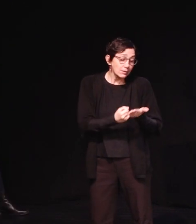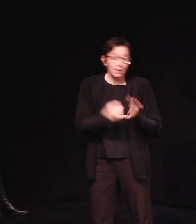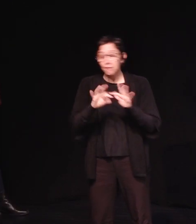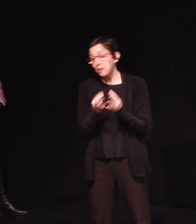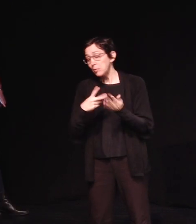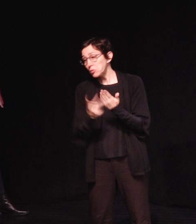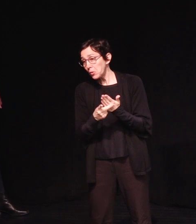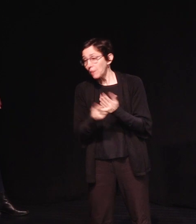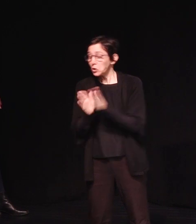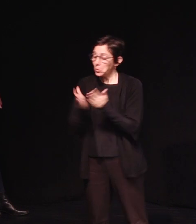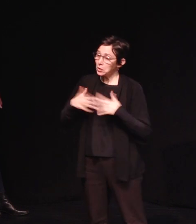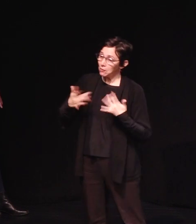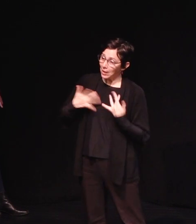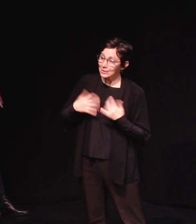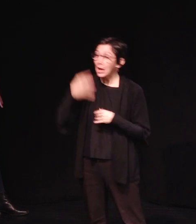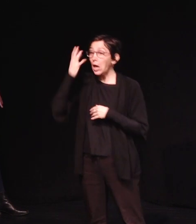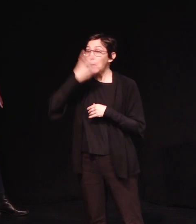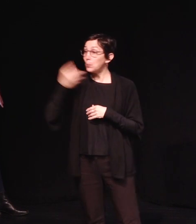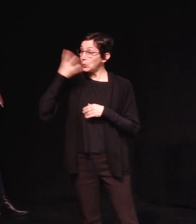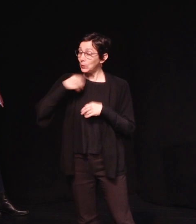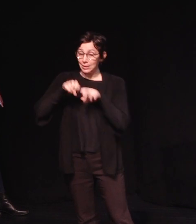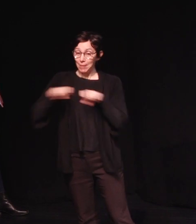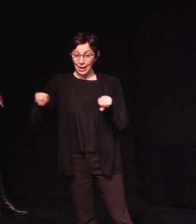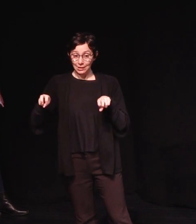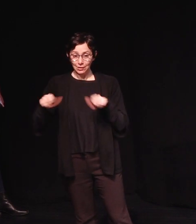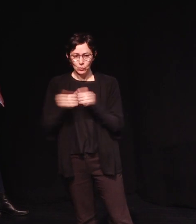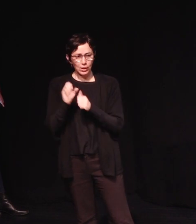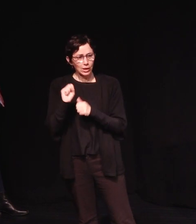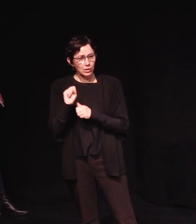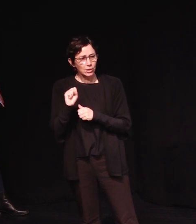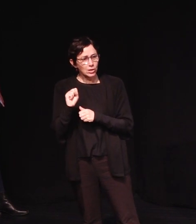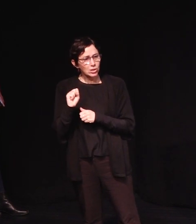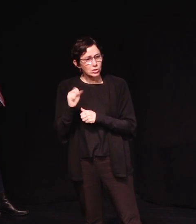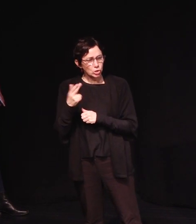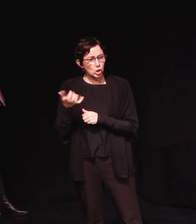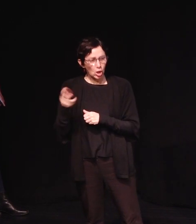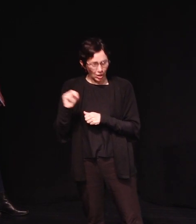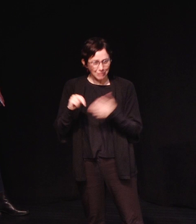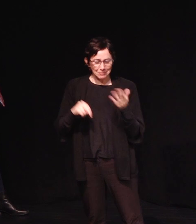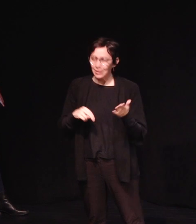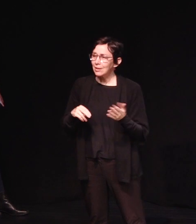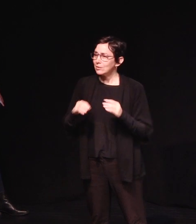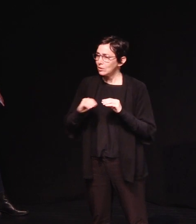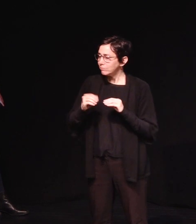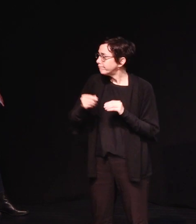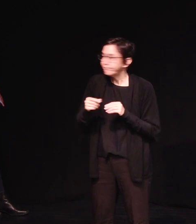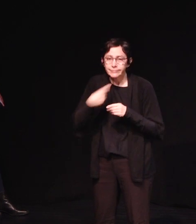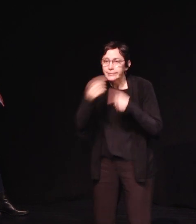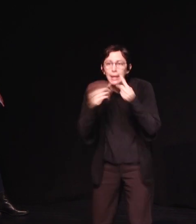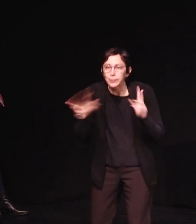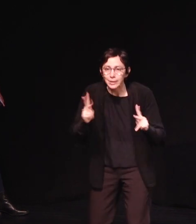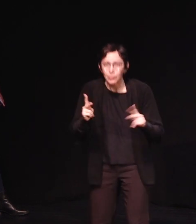events, even a beauty panel, Sean. Spread the word, and you are the reason why we have